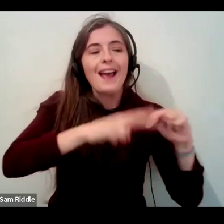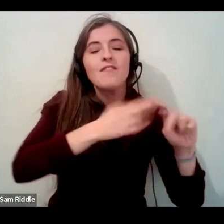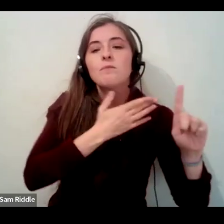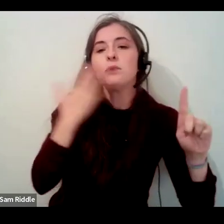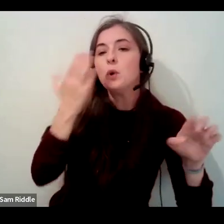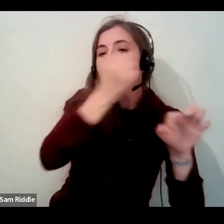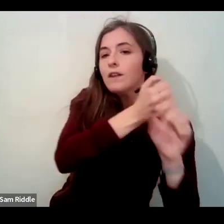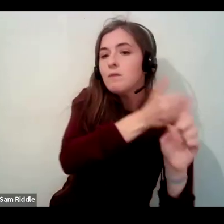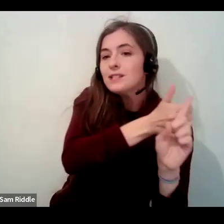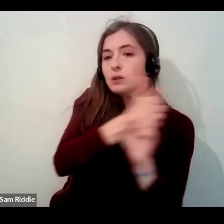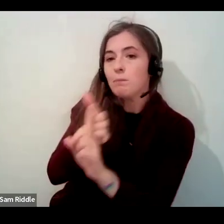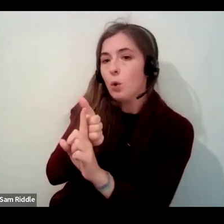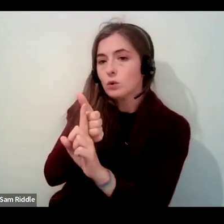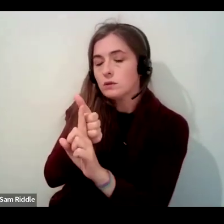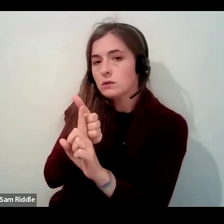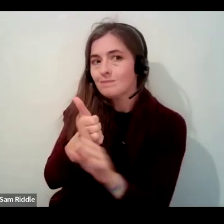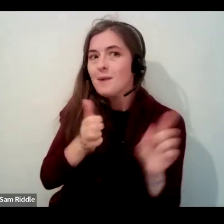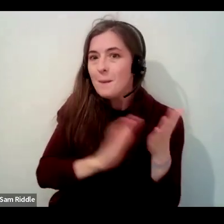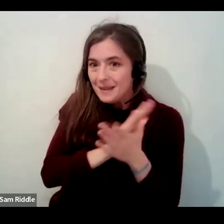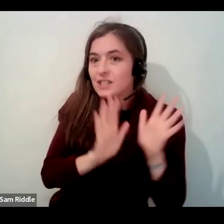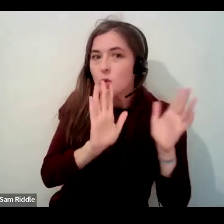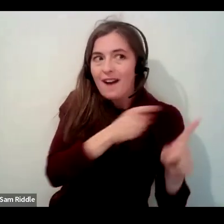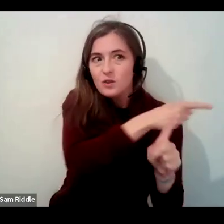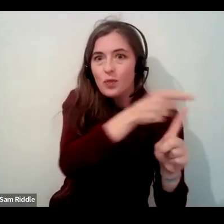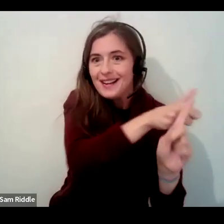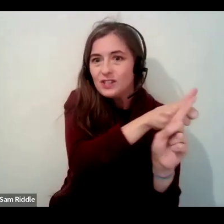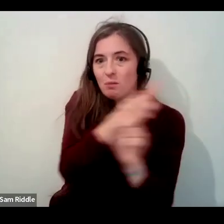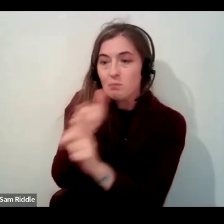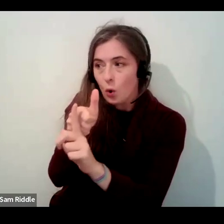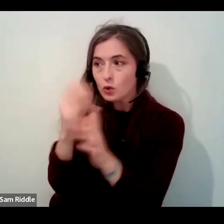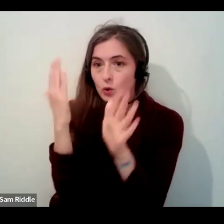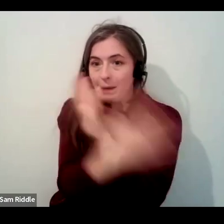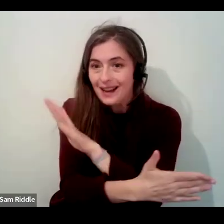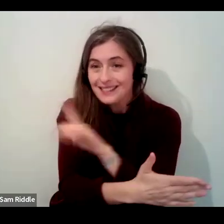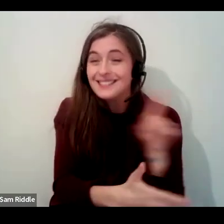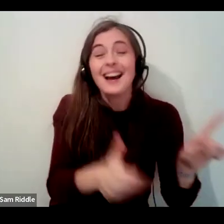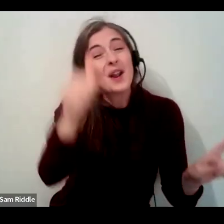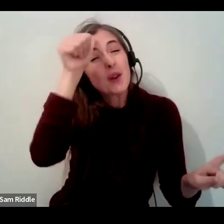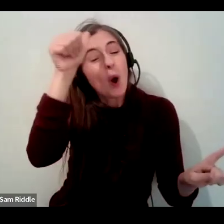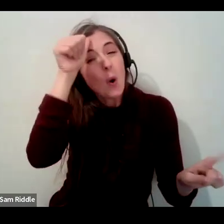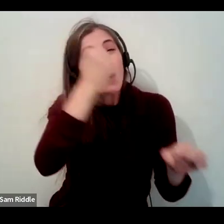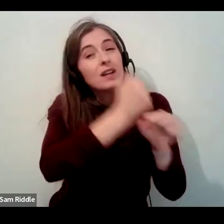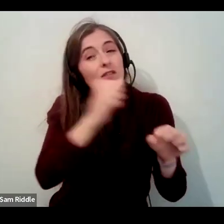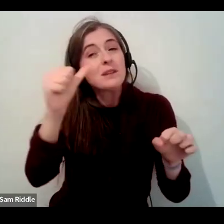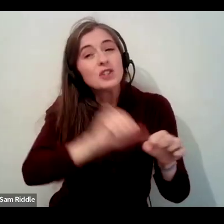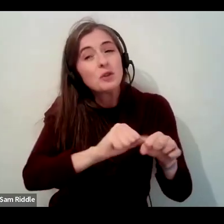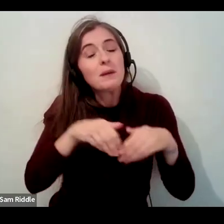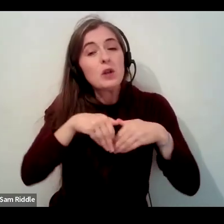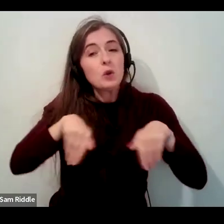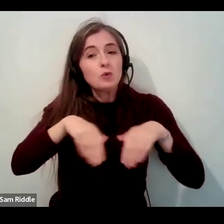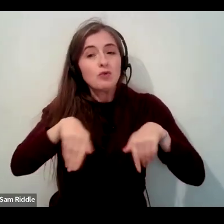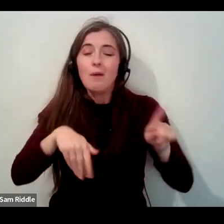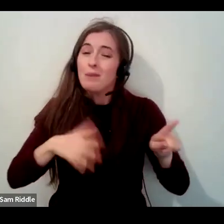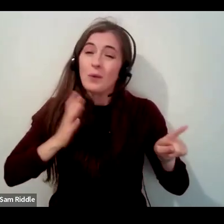to get it through. And therefore, I think, although the official position of the government is neutral, I think it's really important that we talk